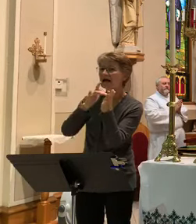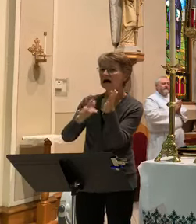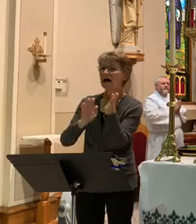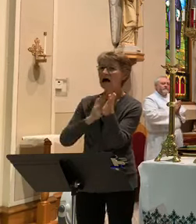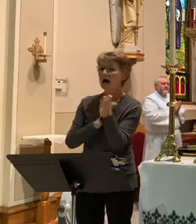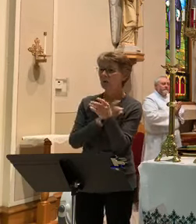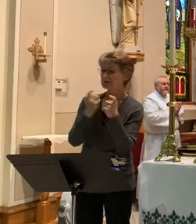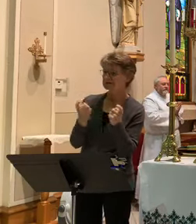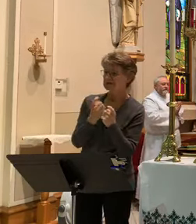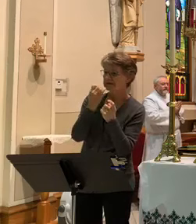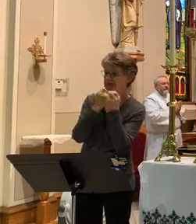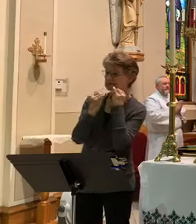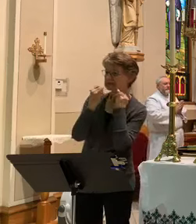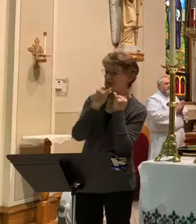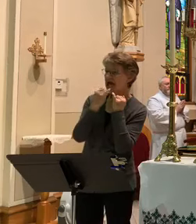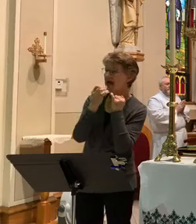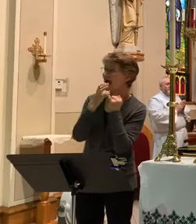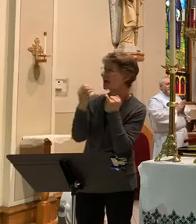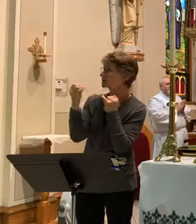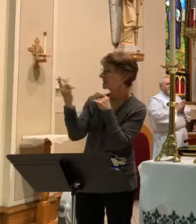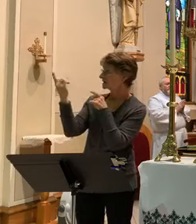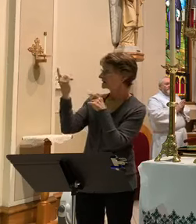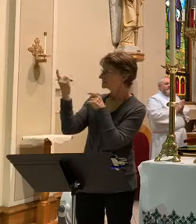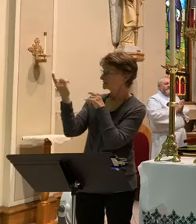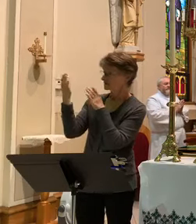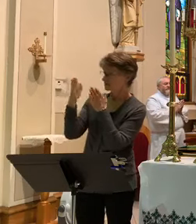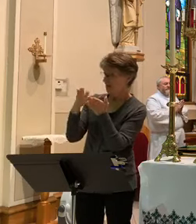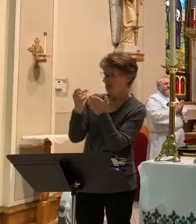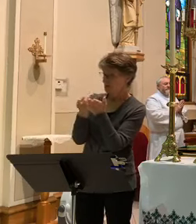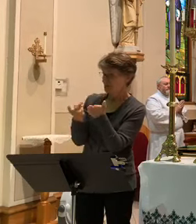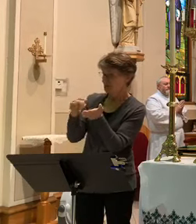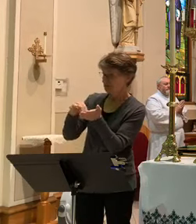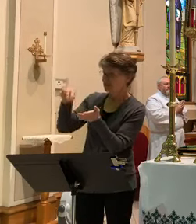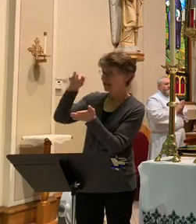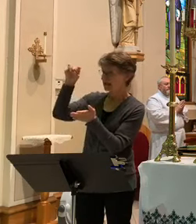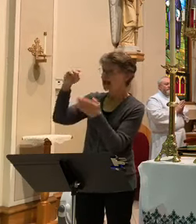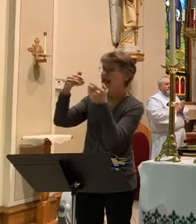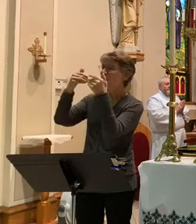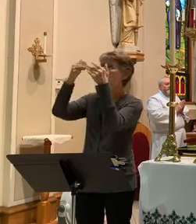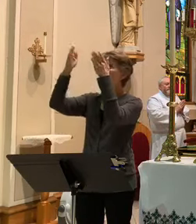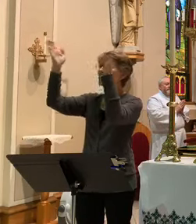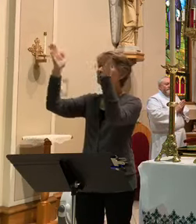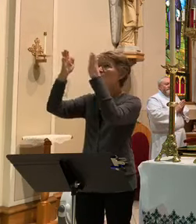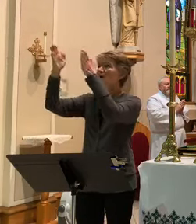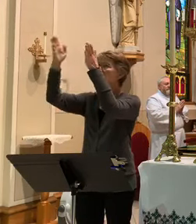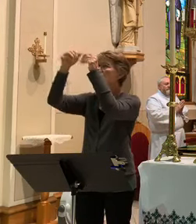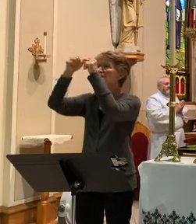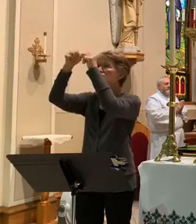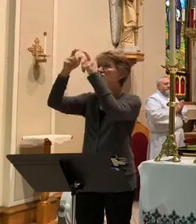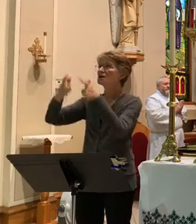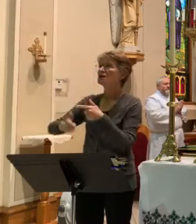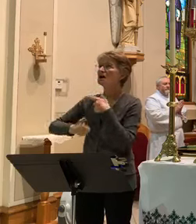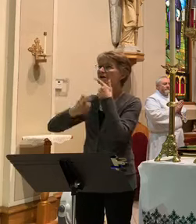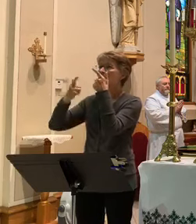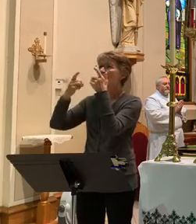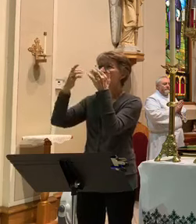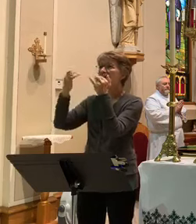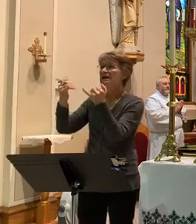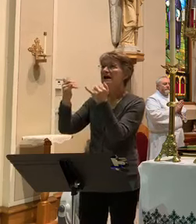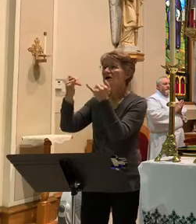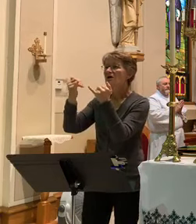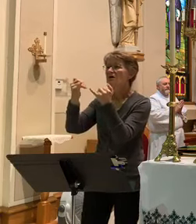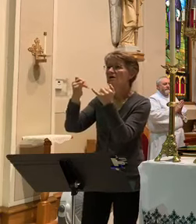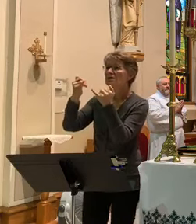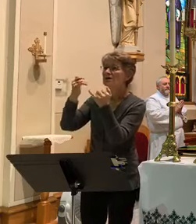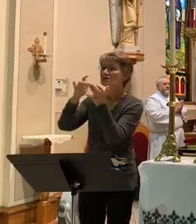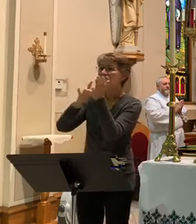his rising from the dead, he has opened the way to eternal life. And by ascending to you, O Heavenly Father, he